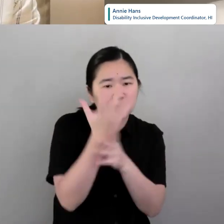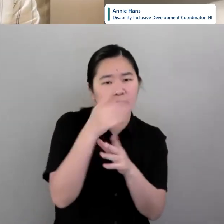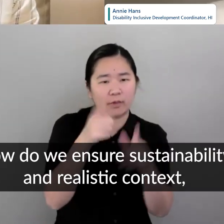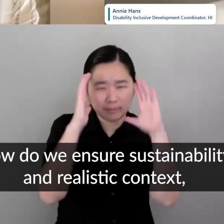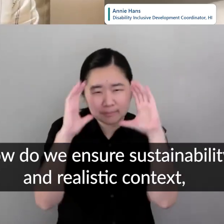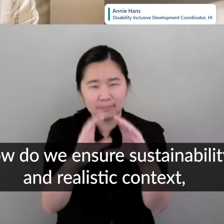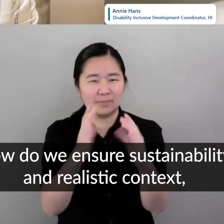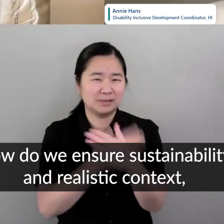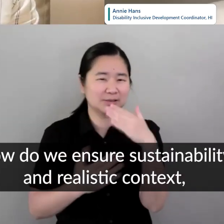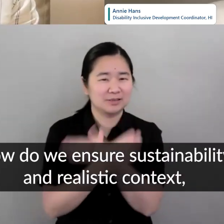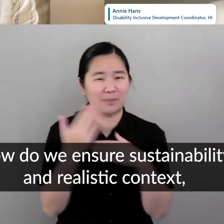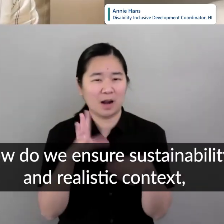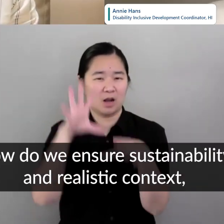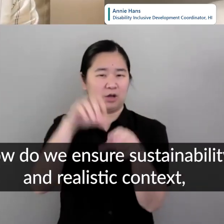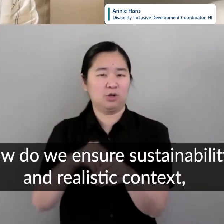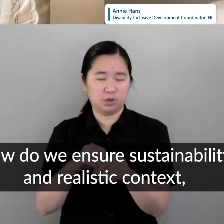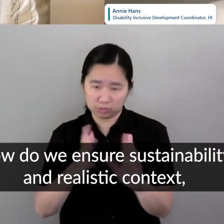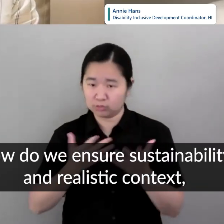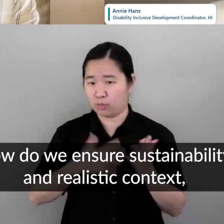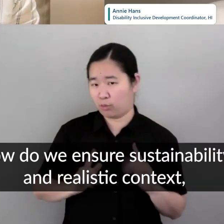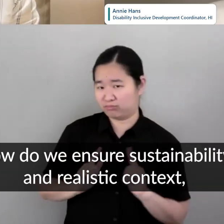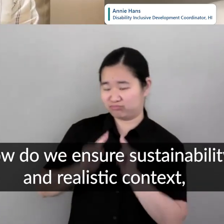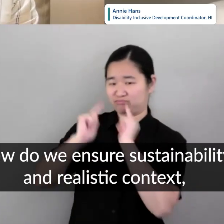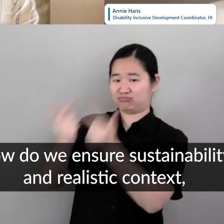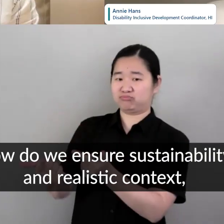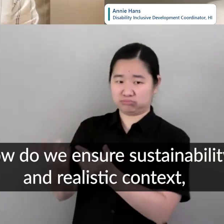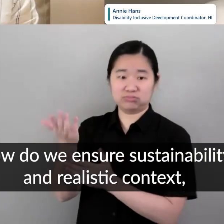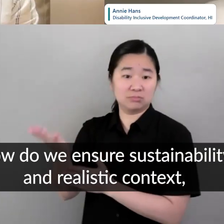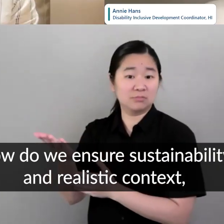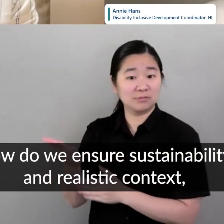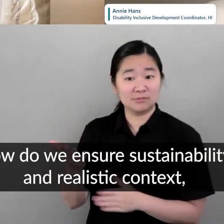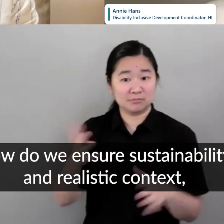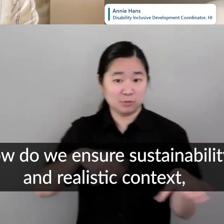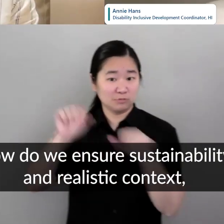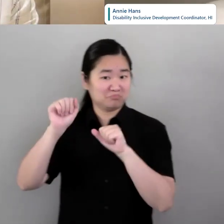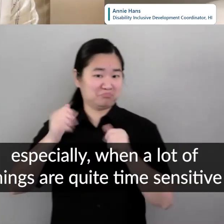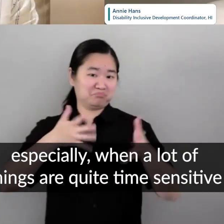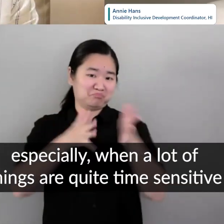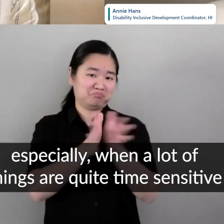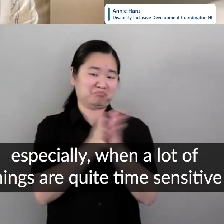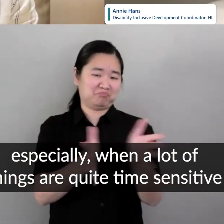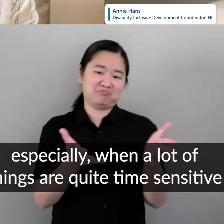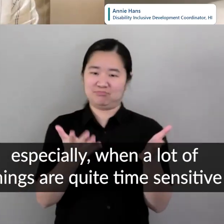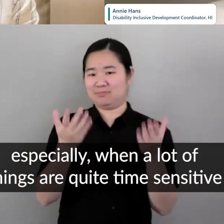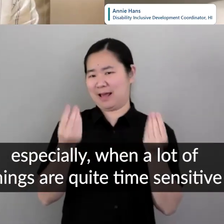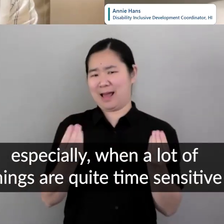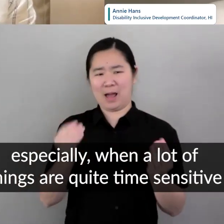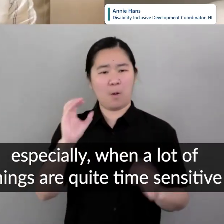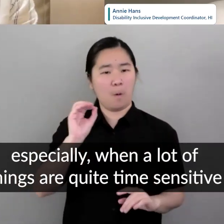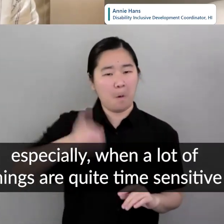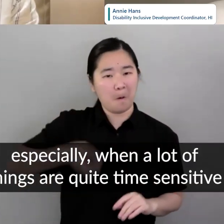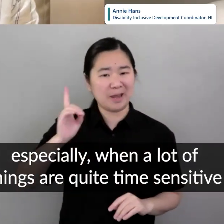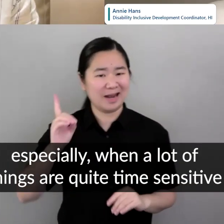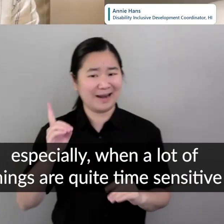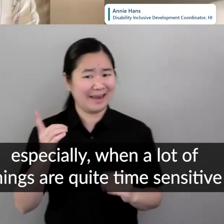we ensure sustainability and realistic context, especially when a lot of things